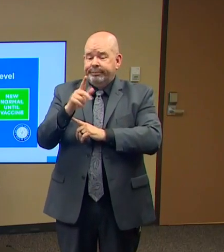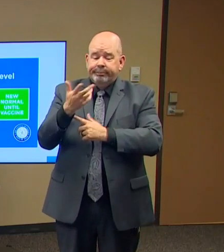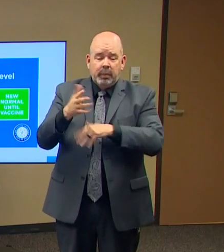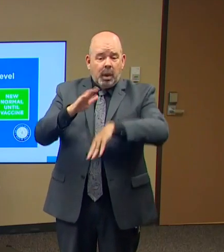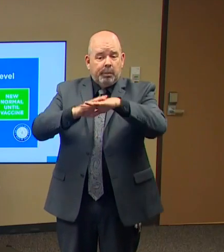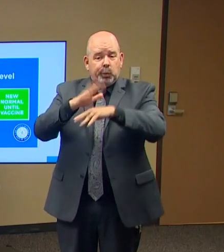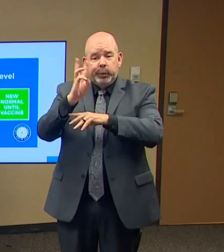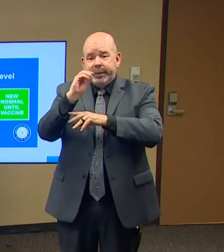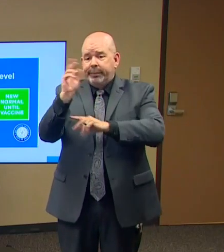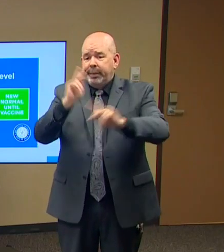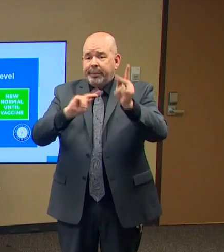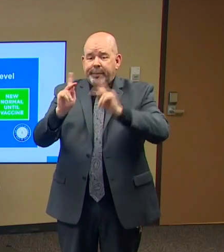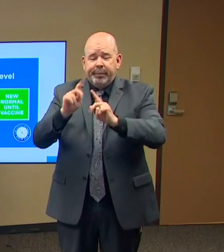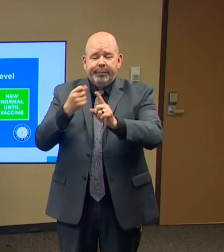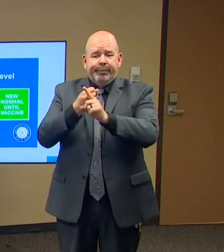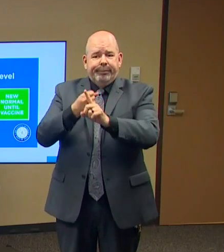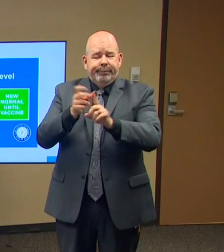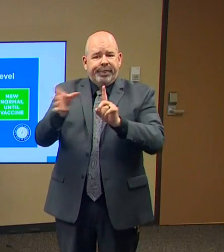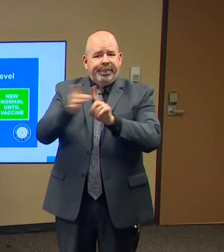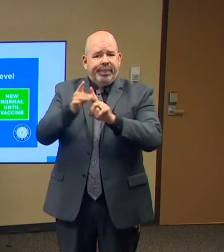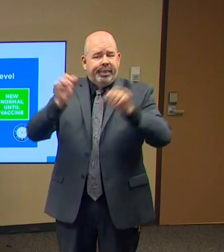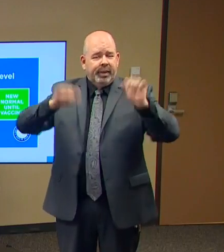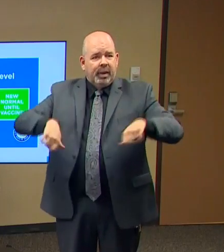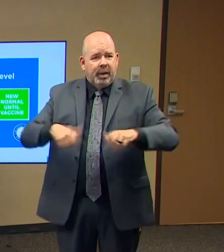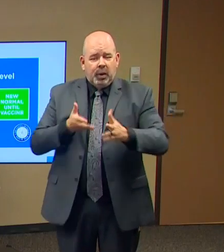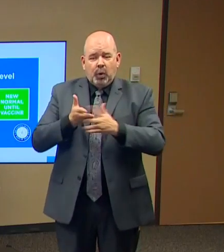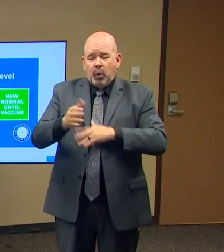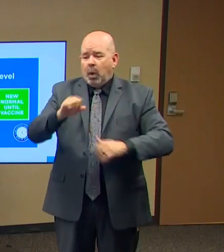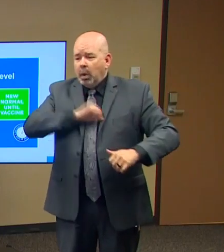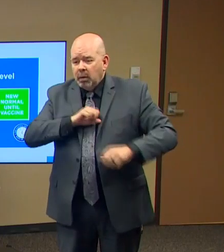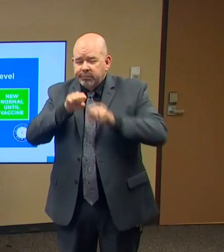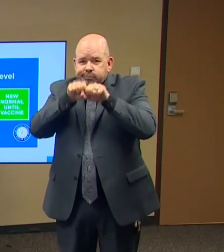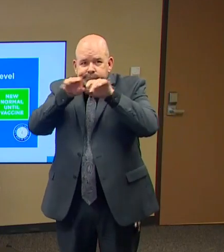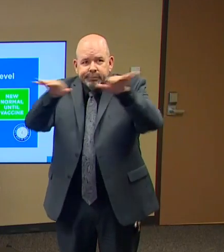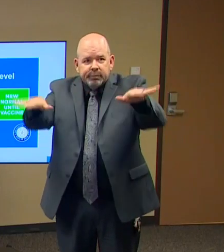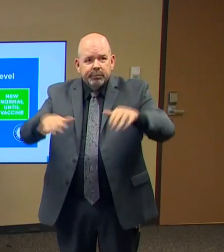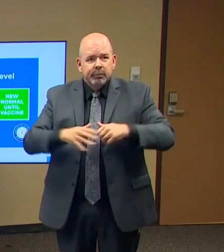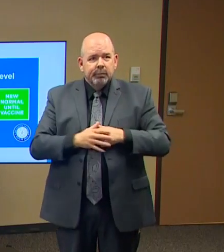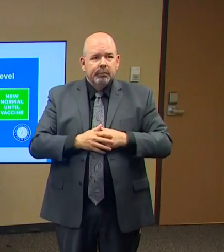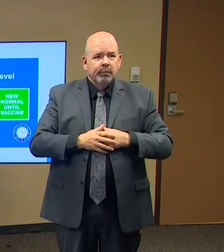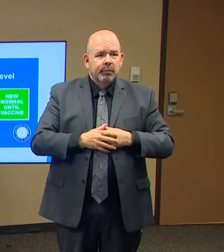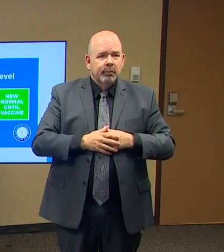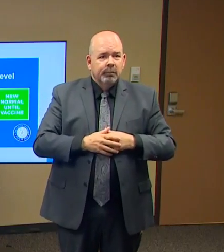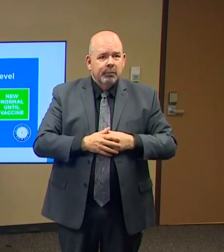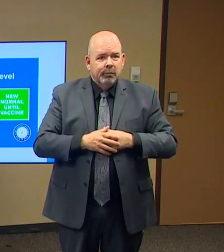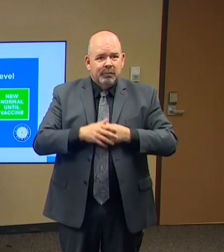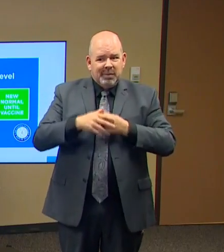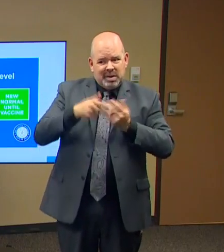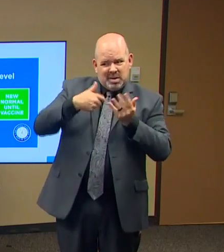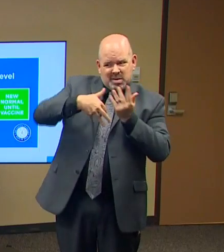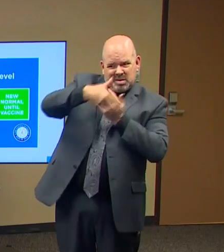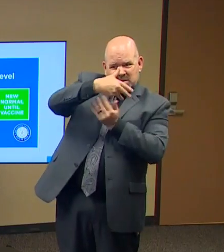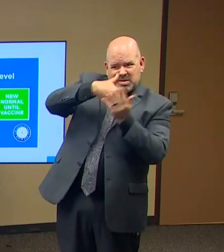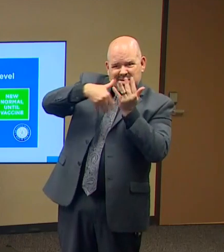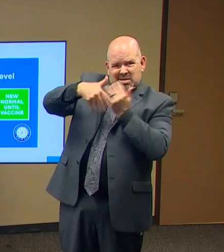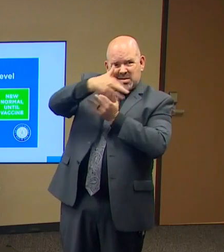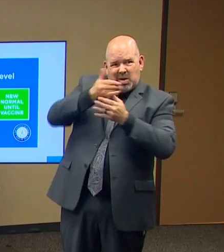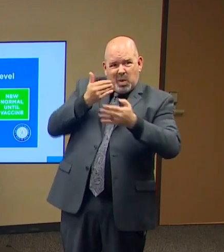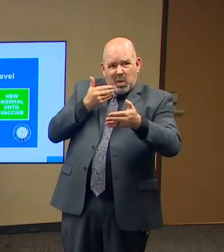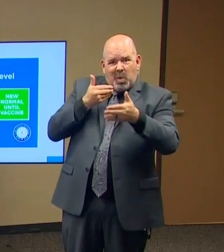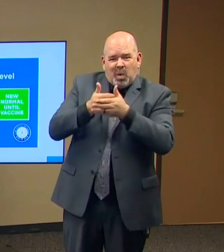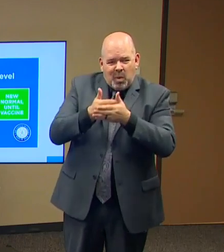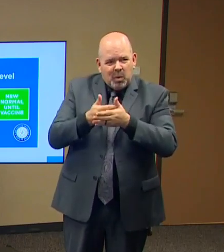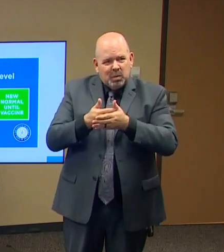harm to the people around you, if you're going to be in these large settings, we want to get you tested. It's